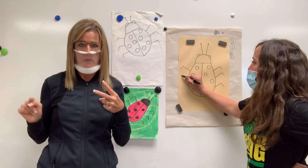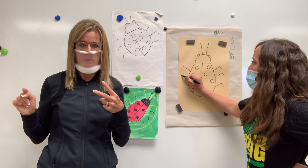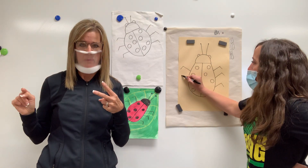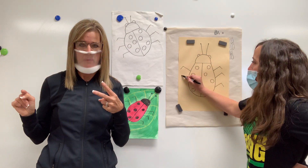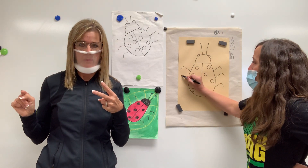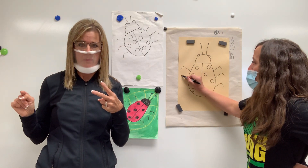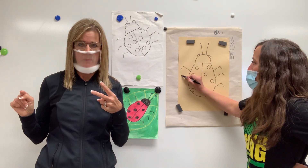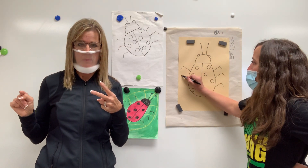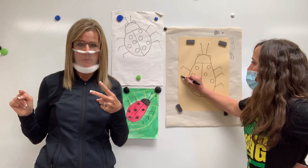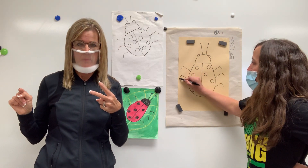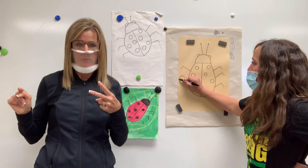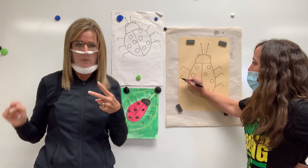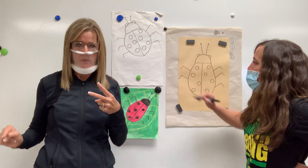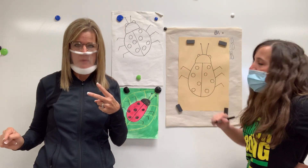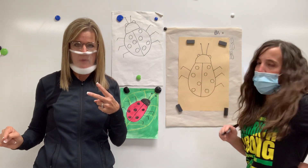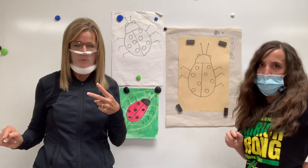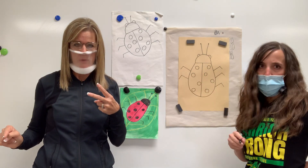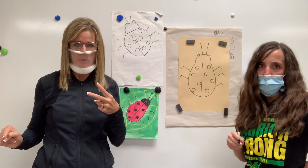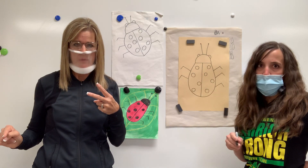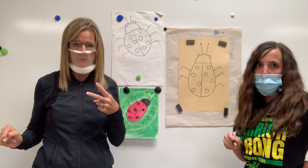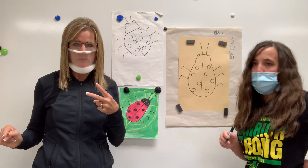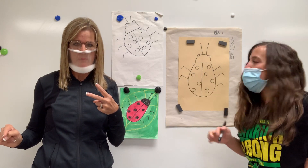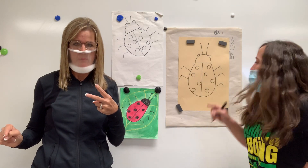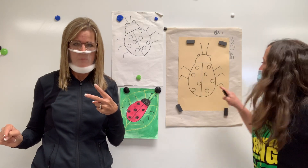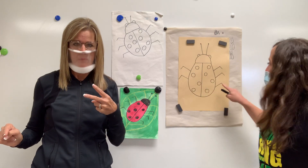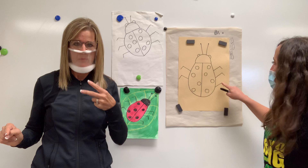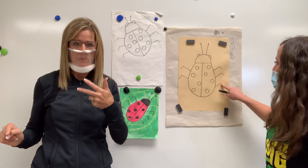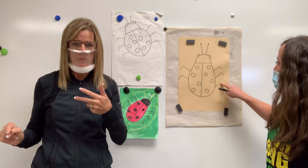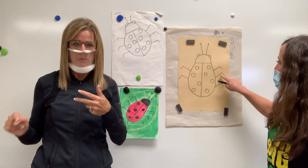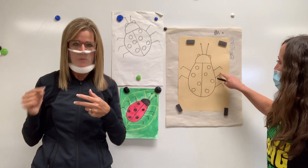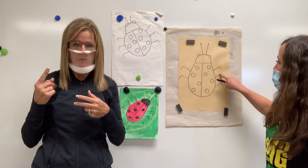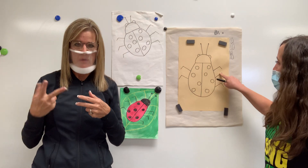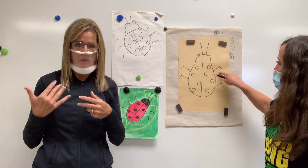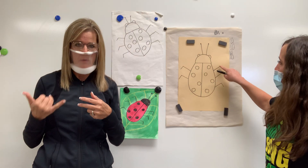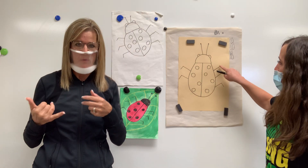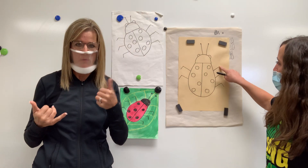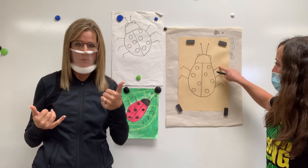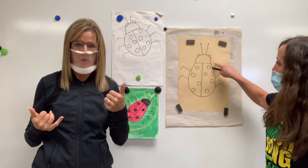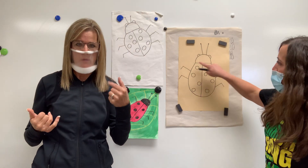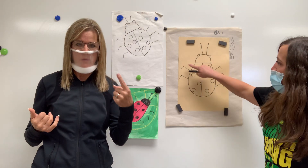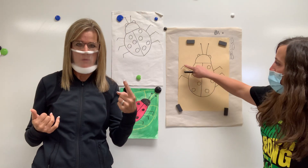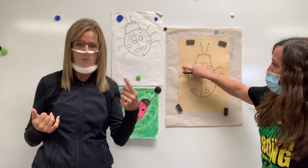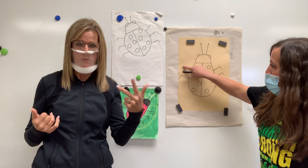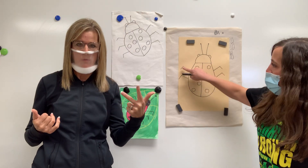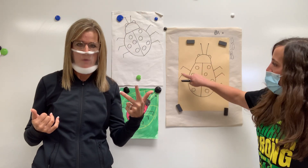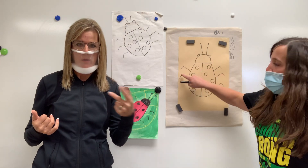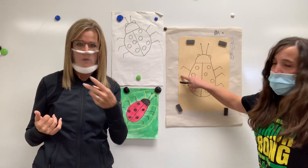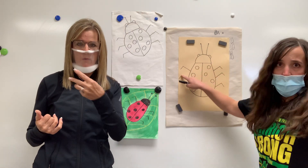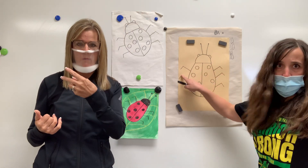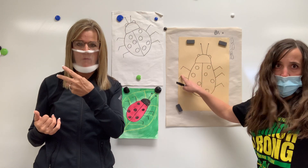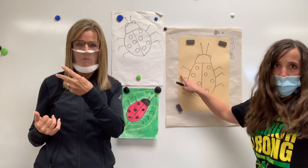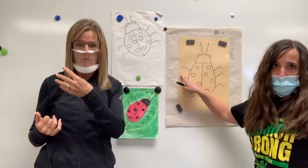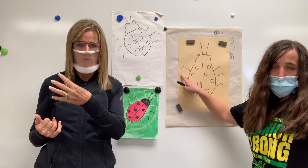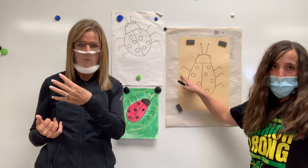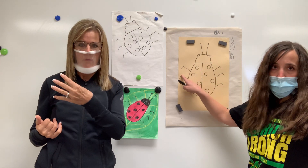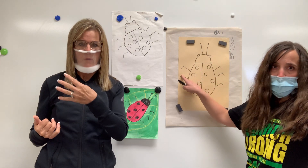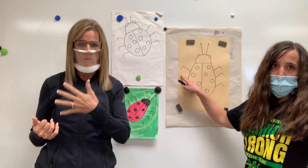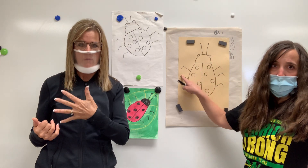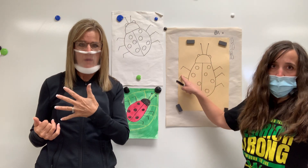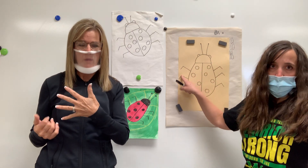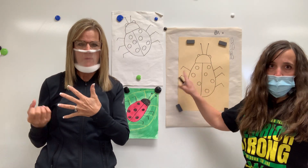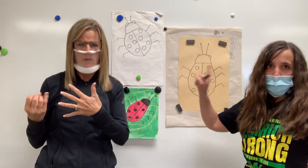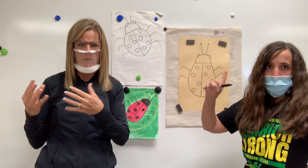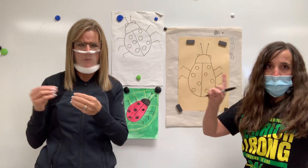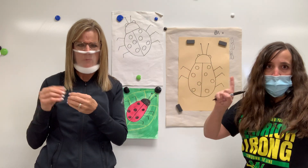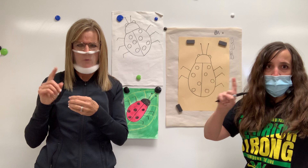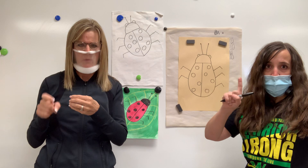Up a little ways, and down a little ways. So now we have 1, 2, 3, 4, 5 legs. How many more do we